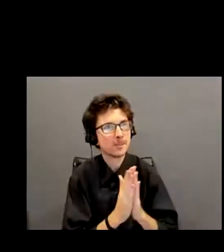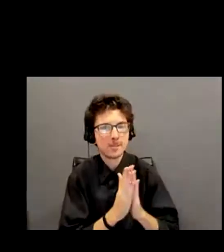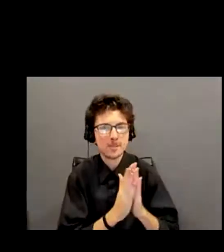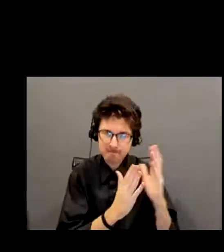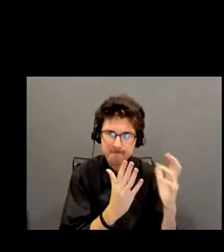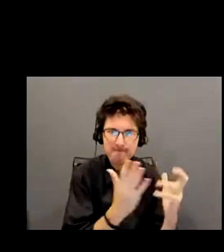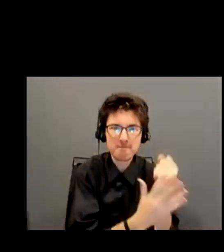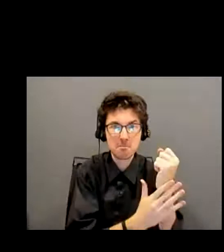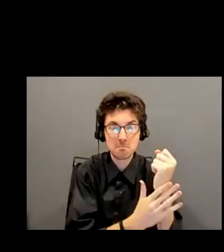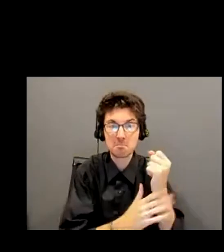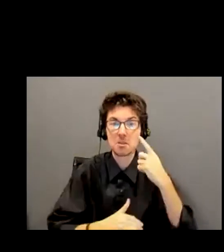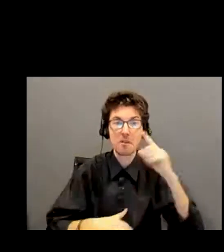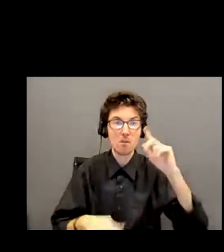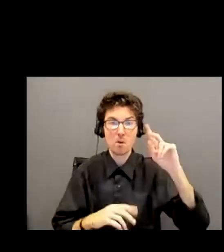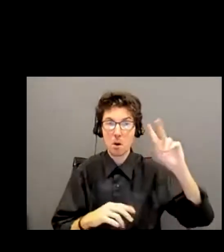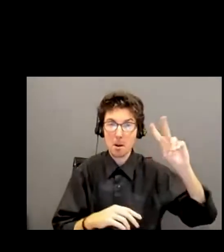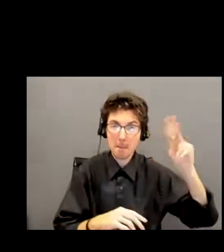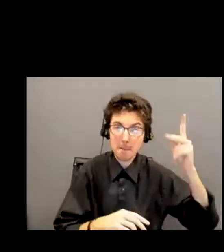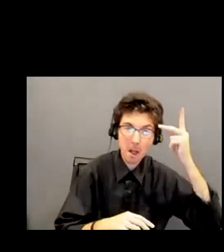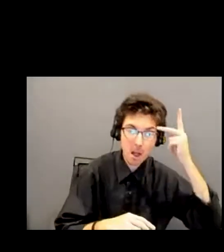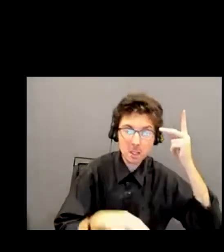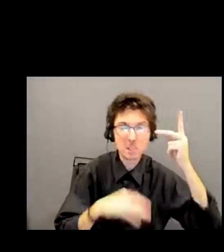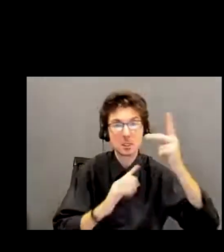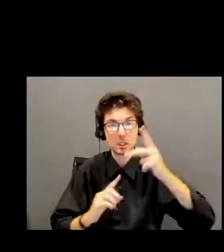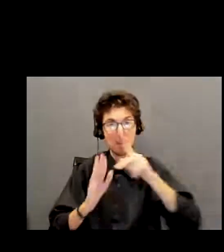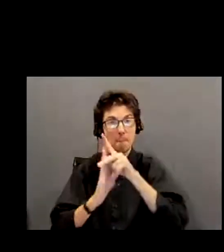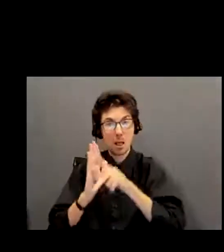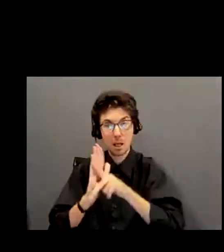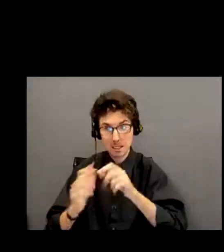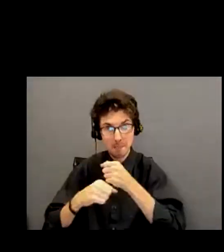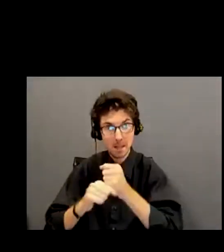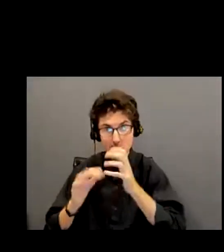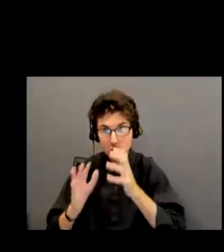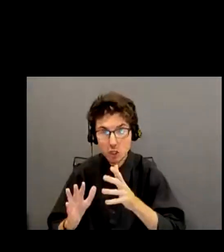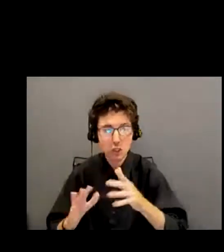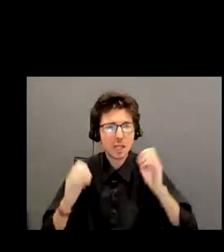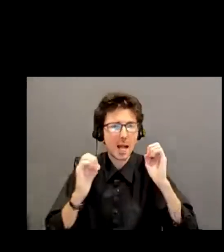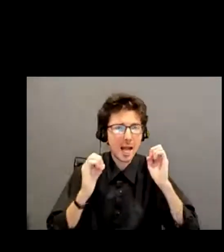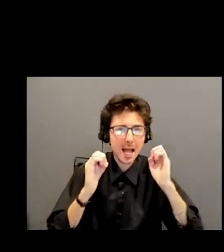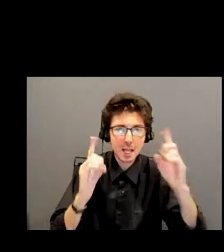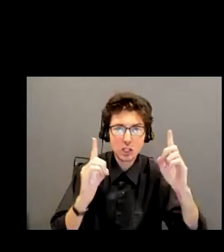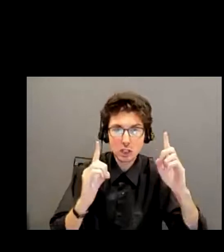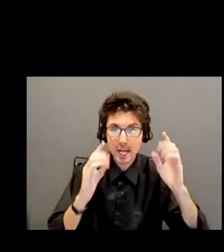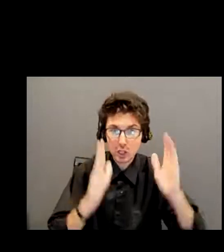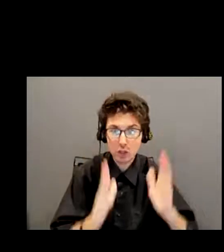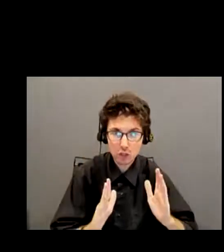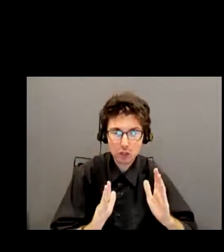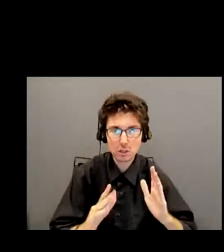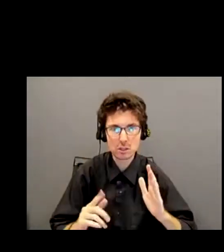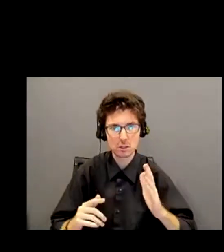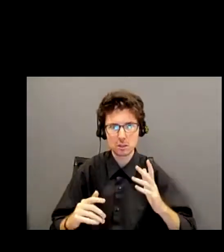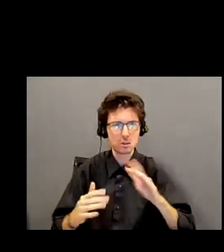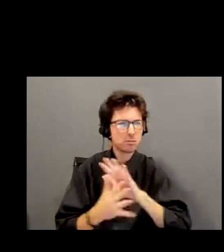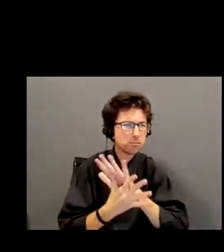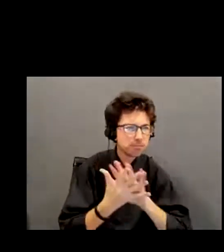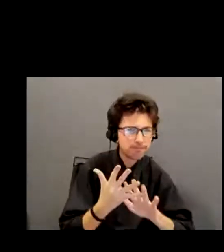who act and speak the convention language. As an educator, the young generation is my passion.